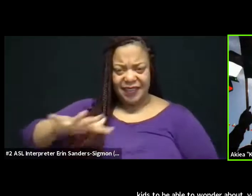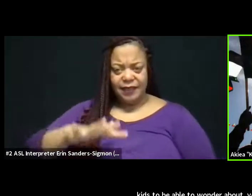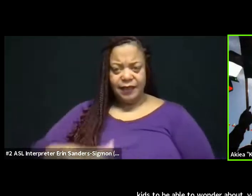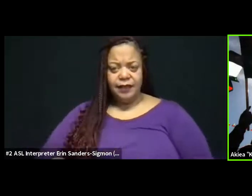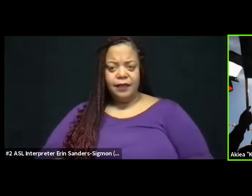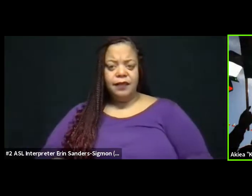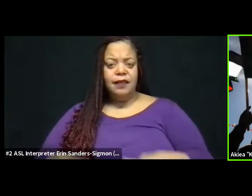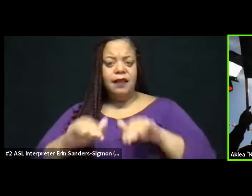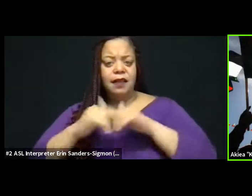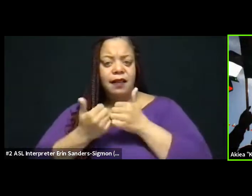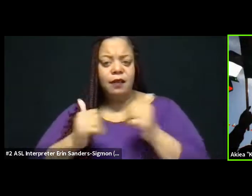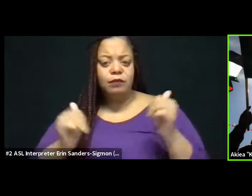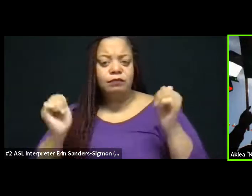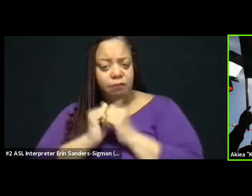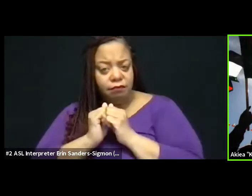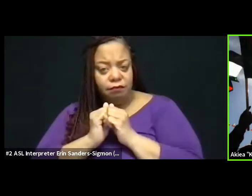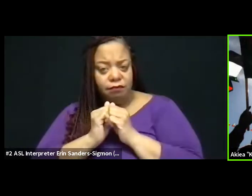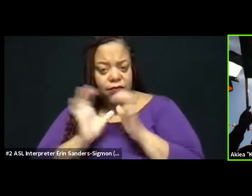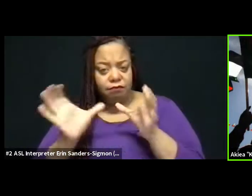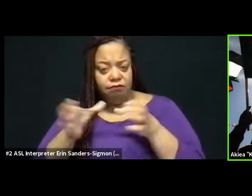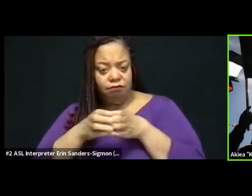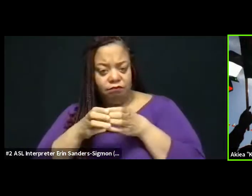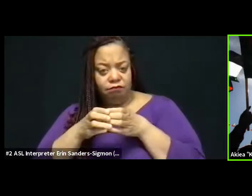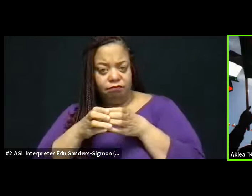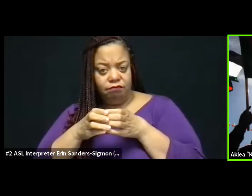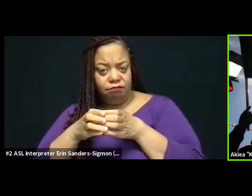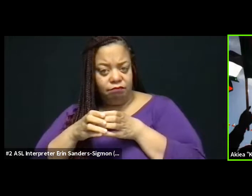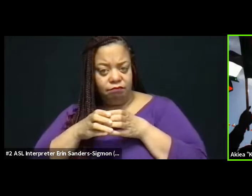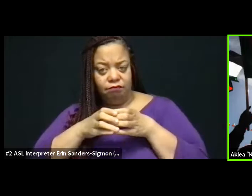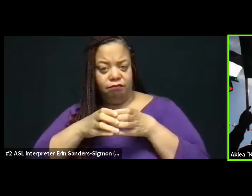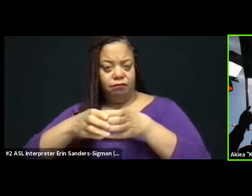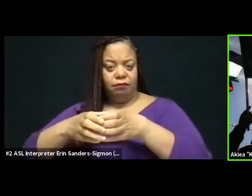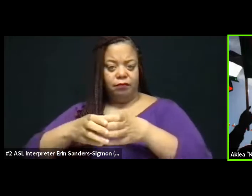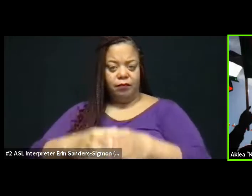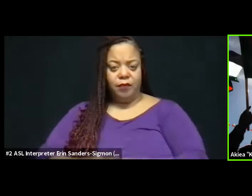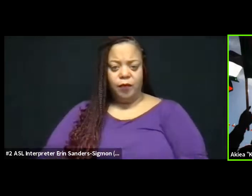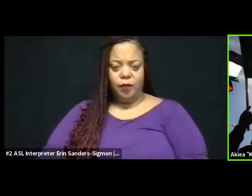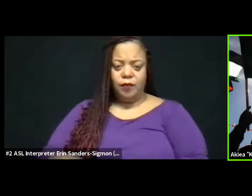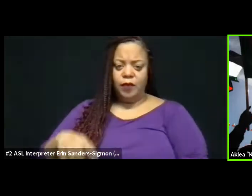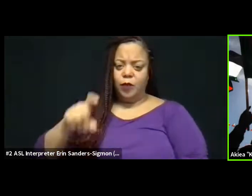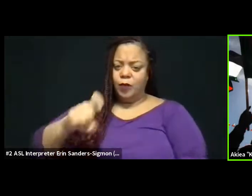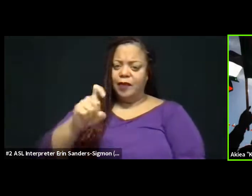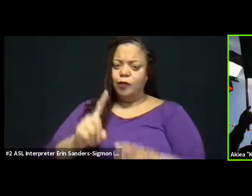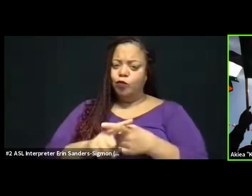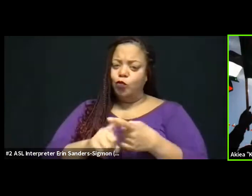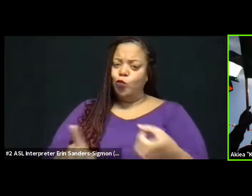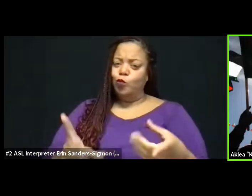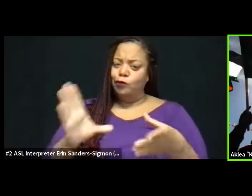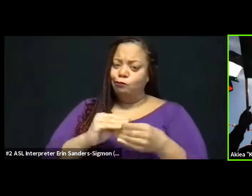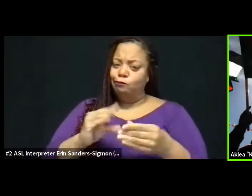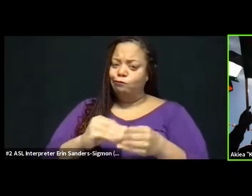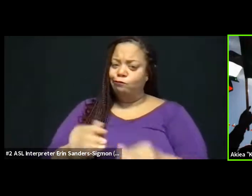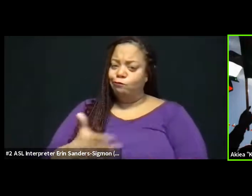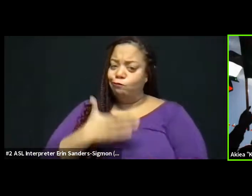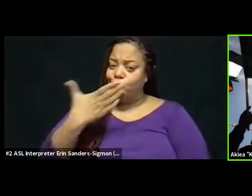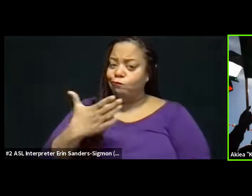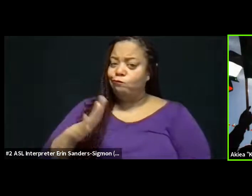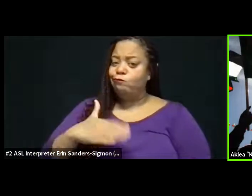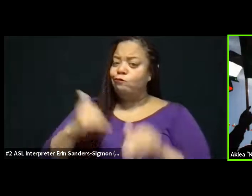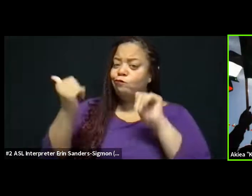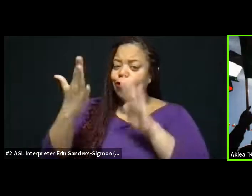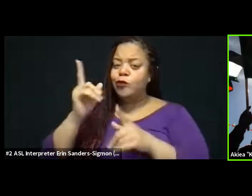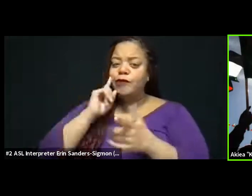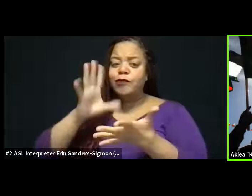and what can that look like, but we won't ever know if we go day in and day out and we don't wonder about what kids are wondering.